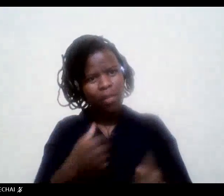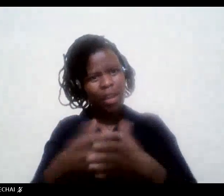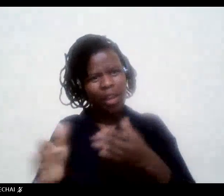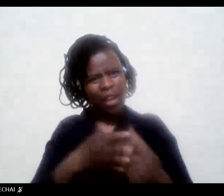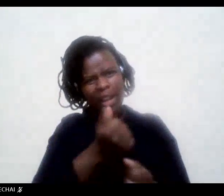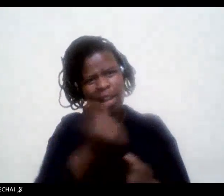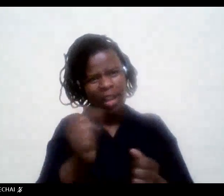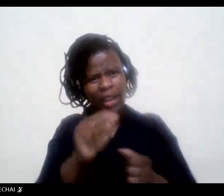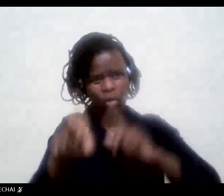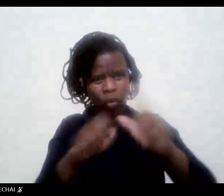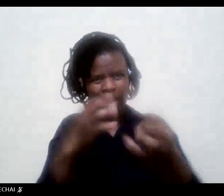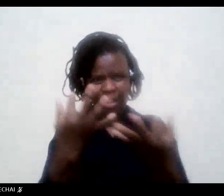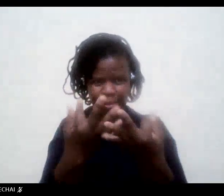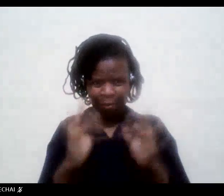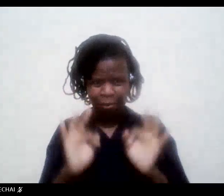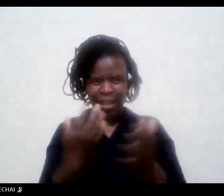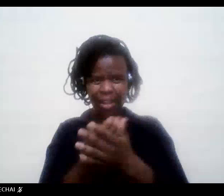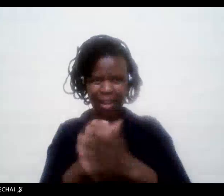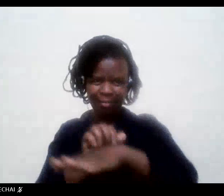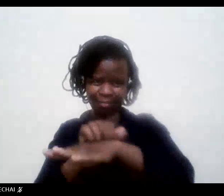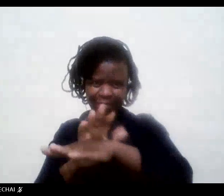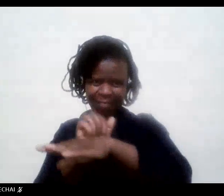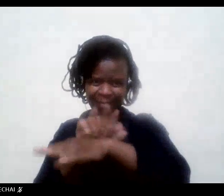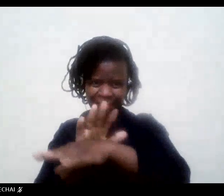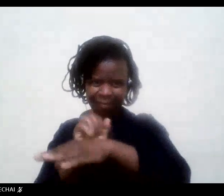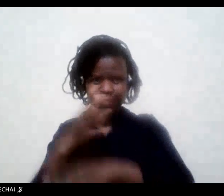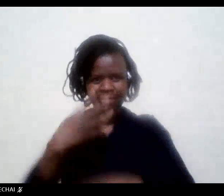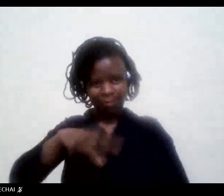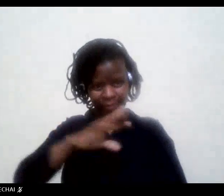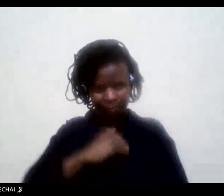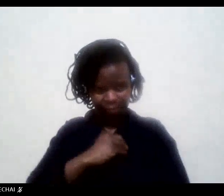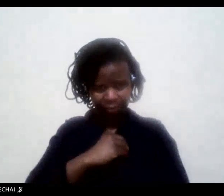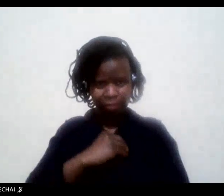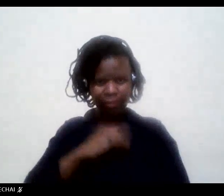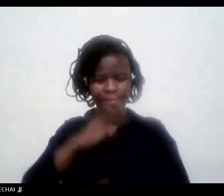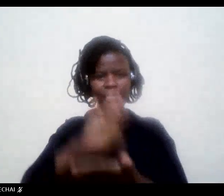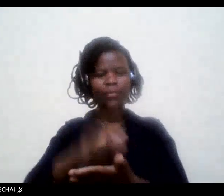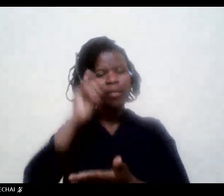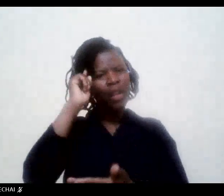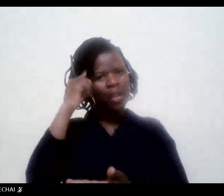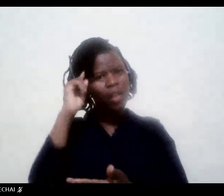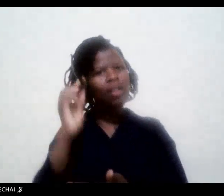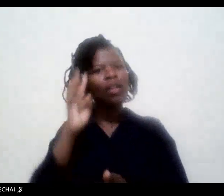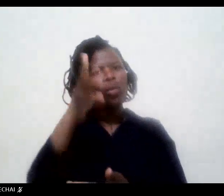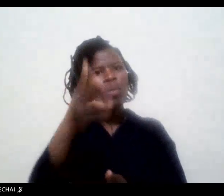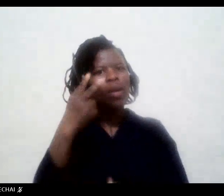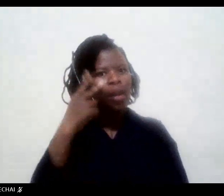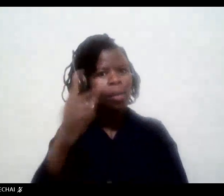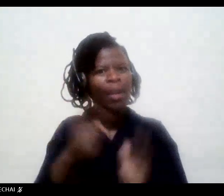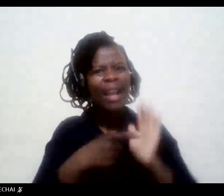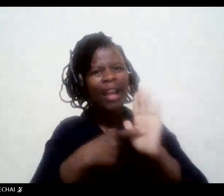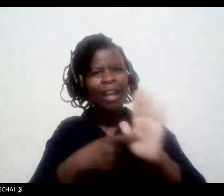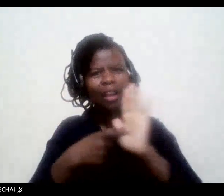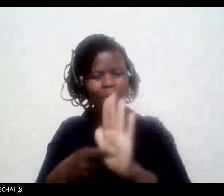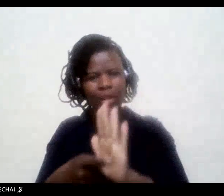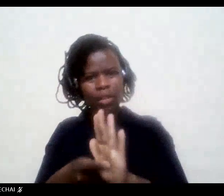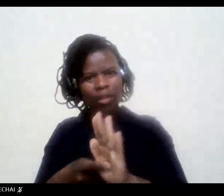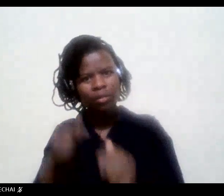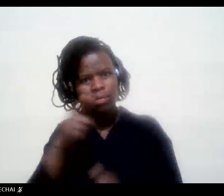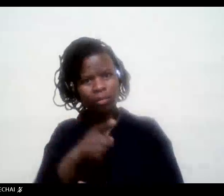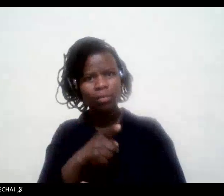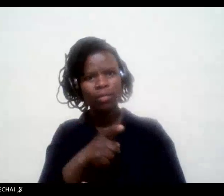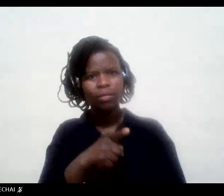to send them to us. And I think we'll also see the reflection on the Olafo, where